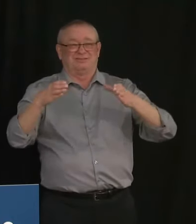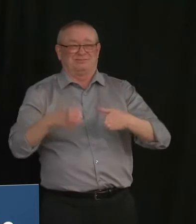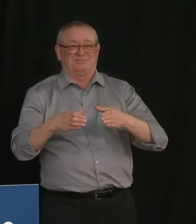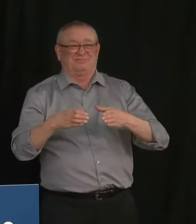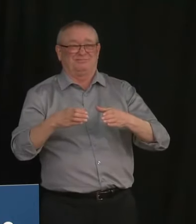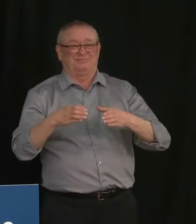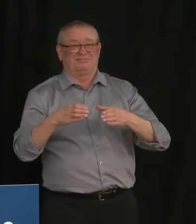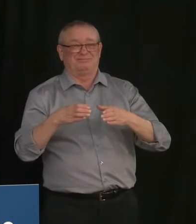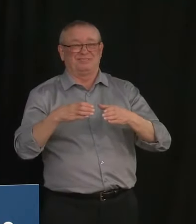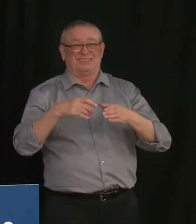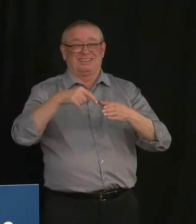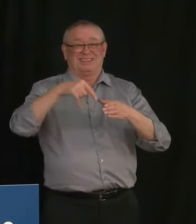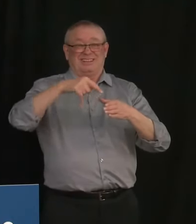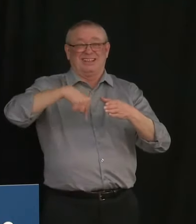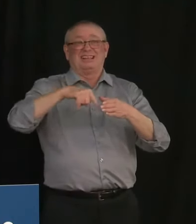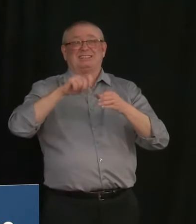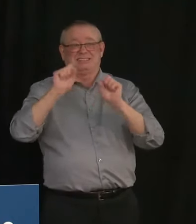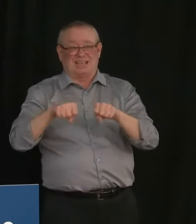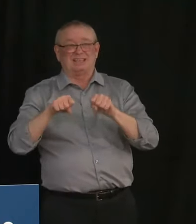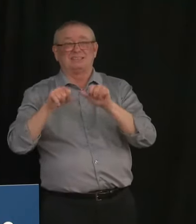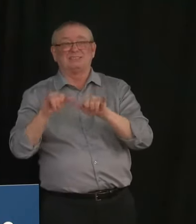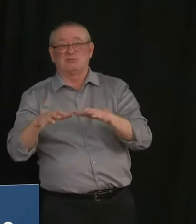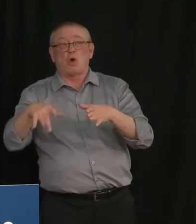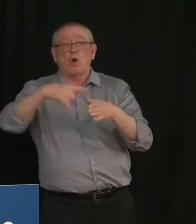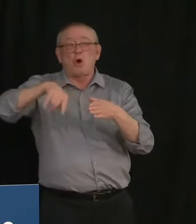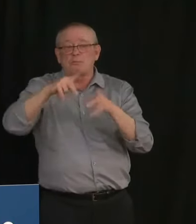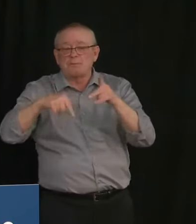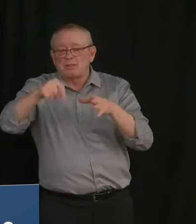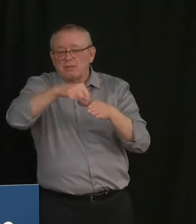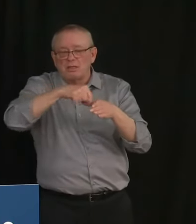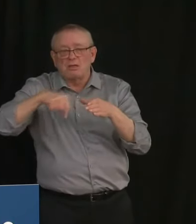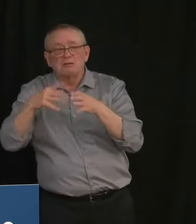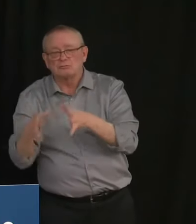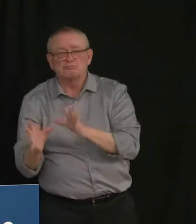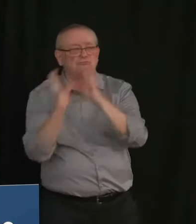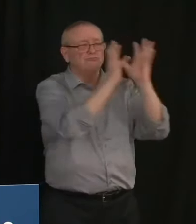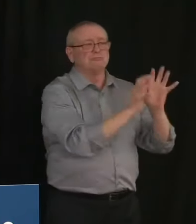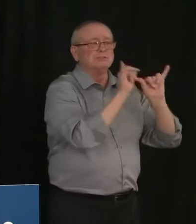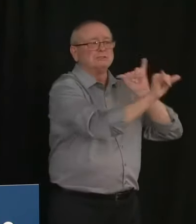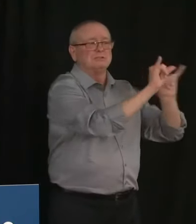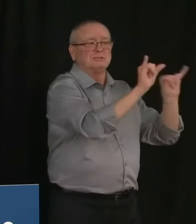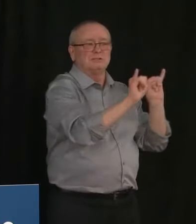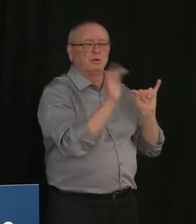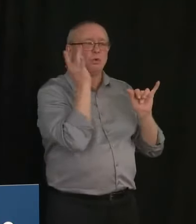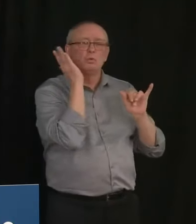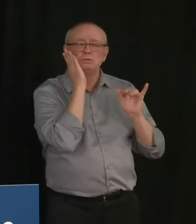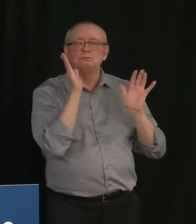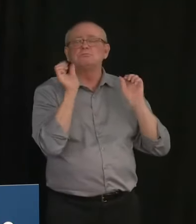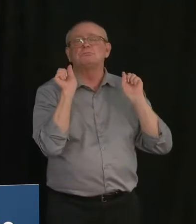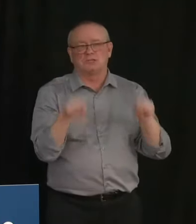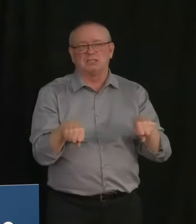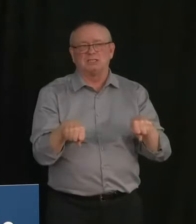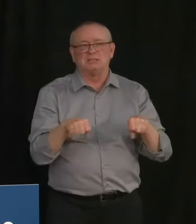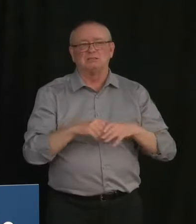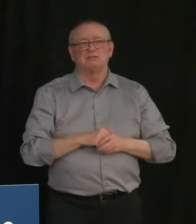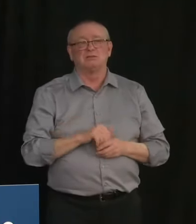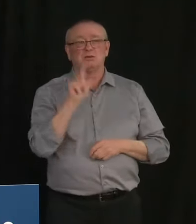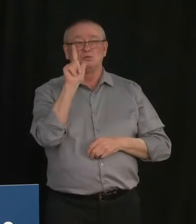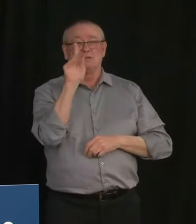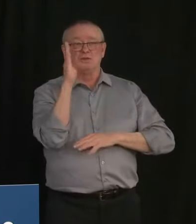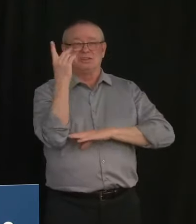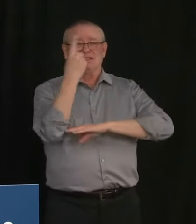those hotels. So I want to be clear that the 24 days is not a requirement in all cases. It is